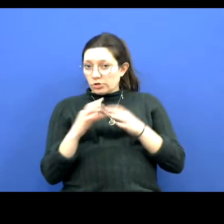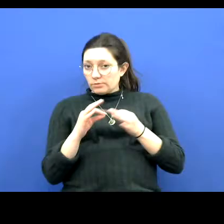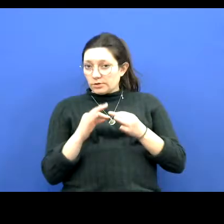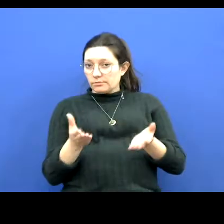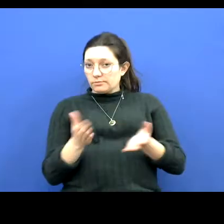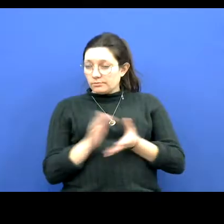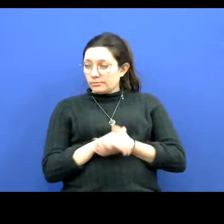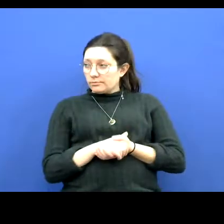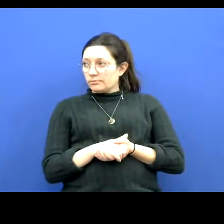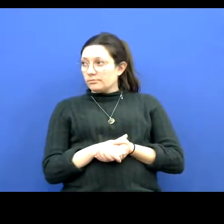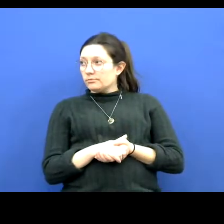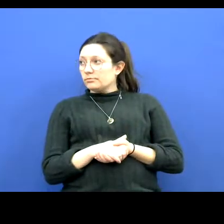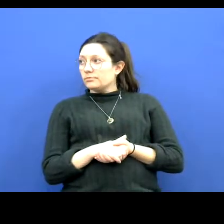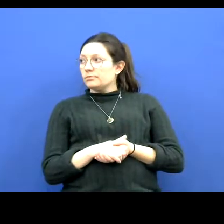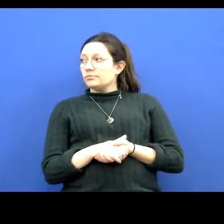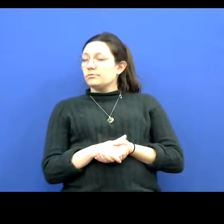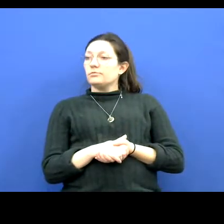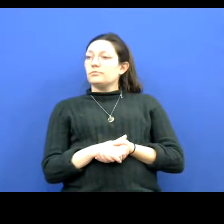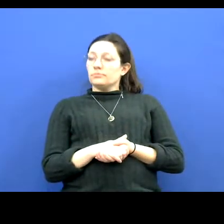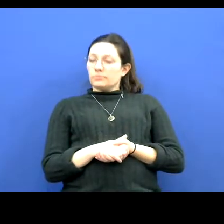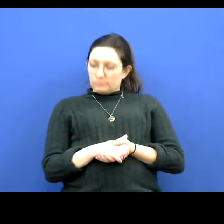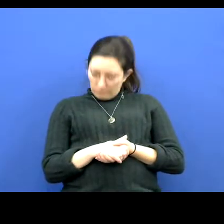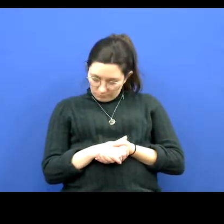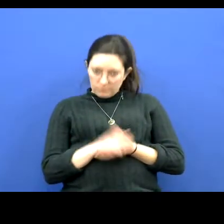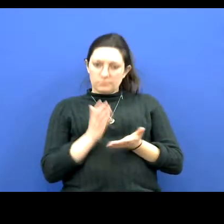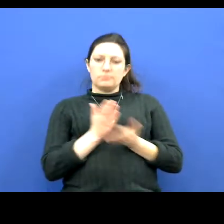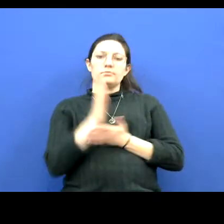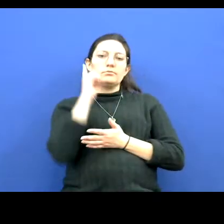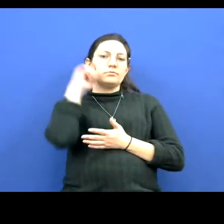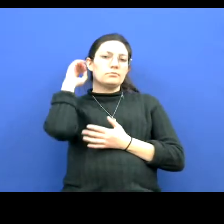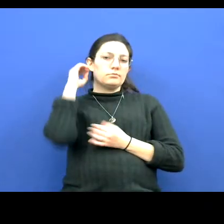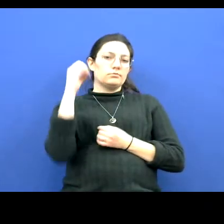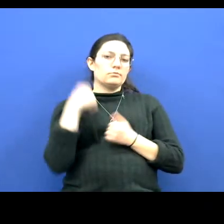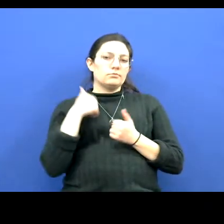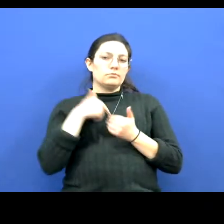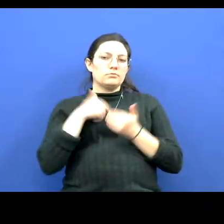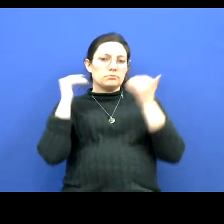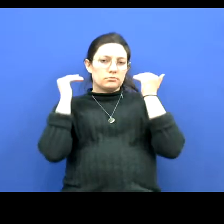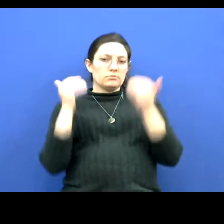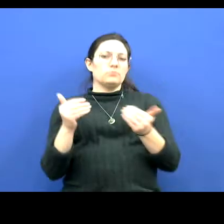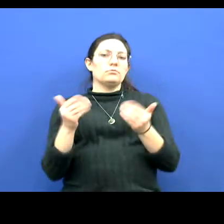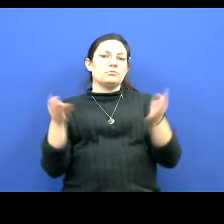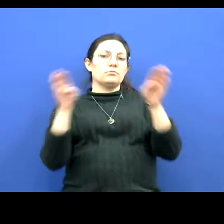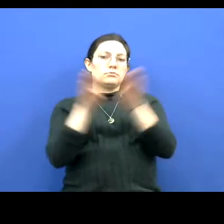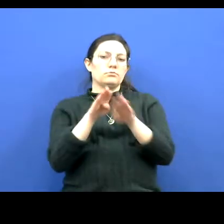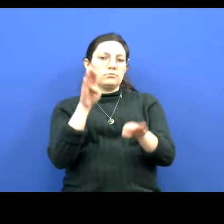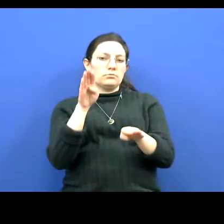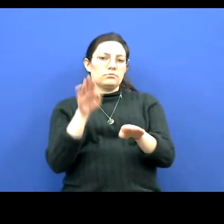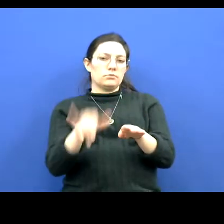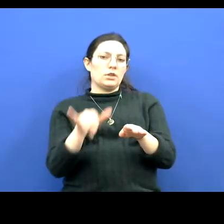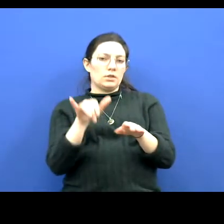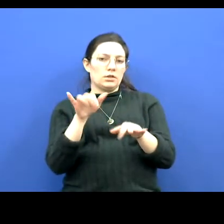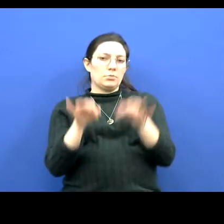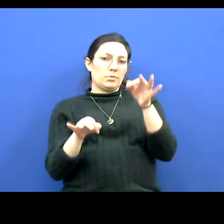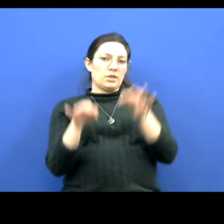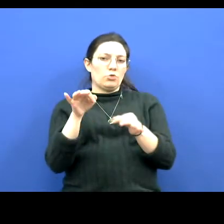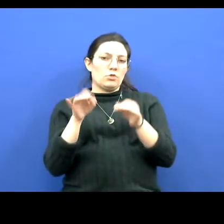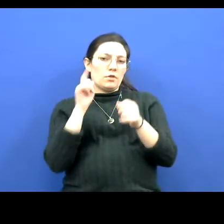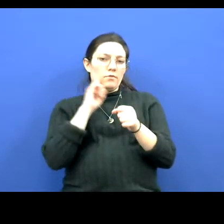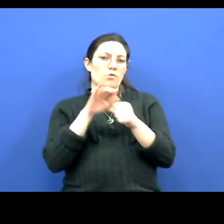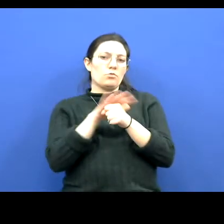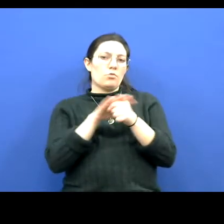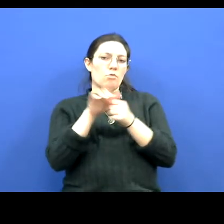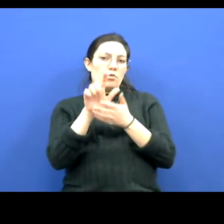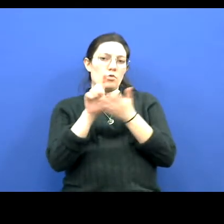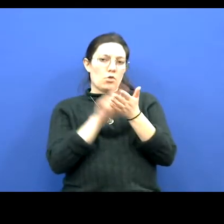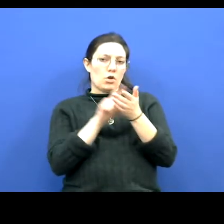those? All right, then hearing and seeing none, I'm going to close the public hearing for the proposed local law to